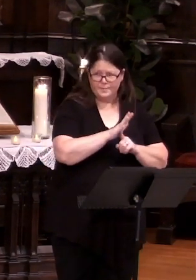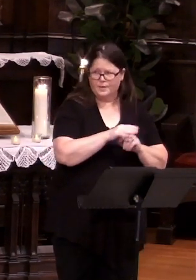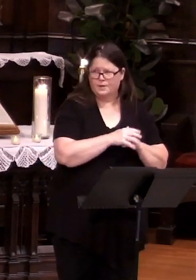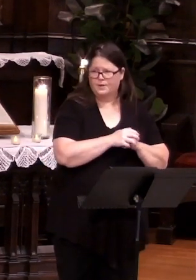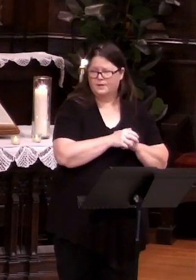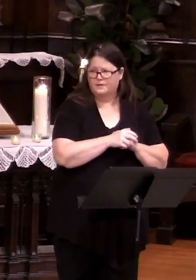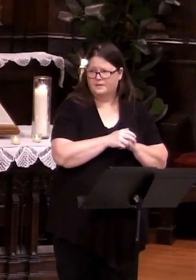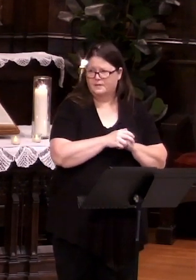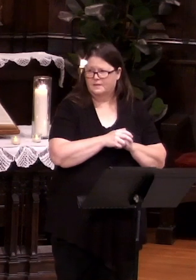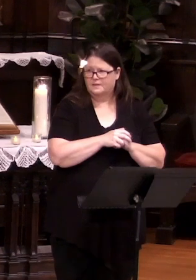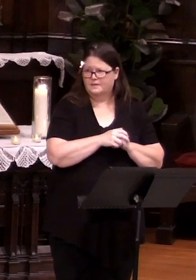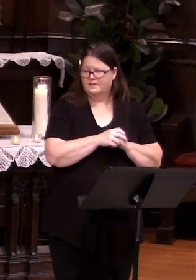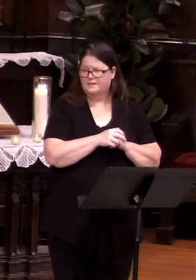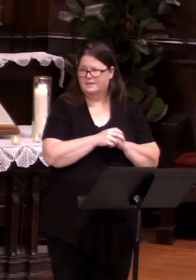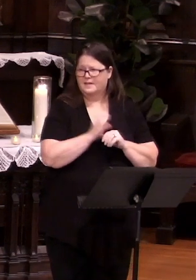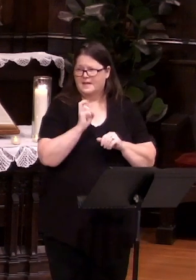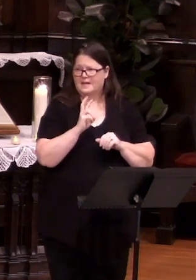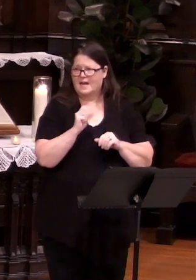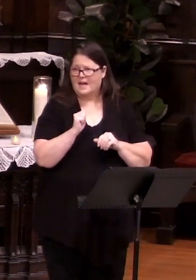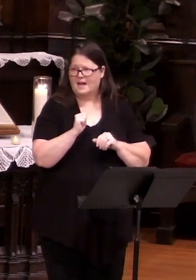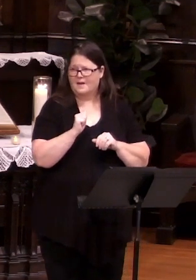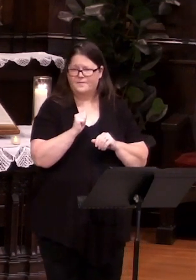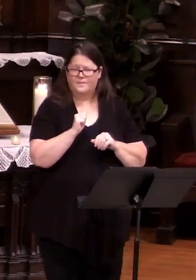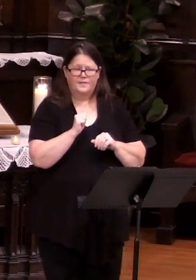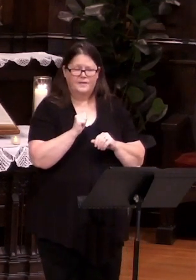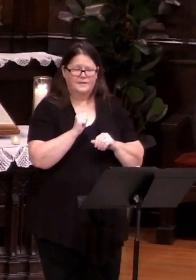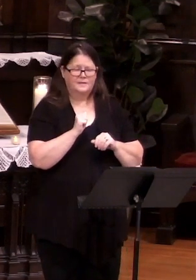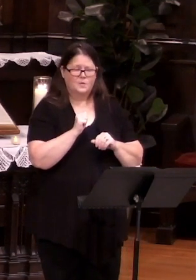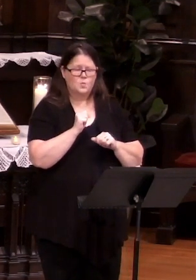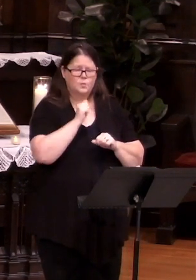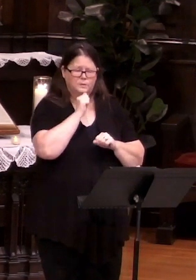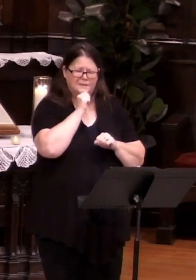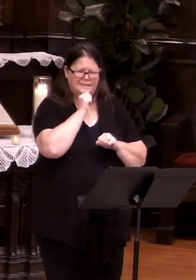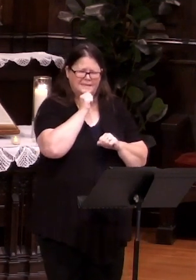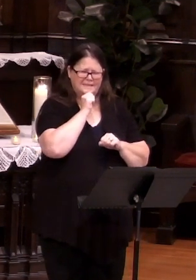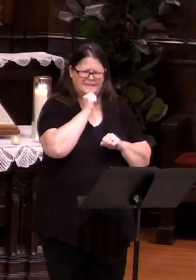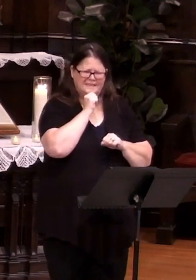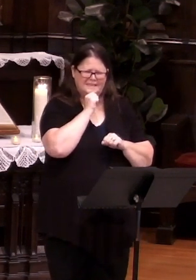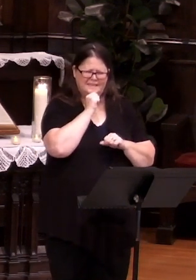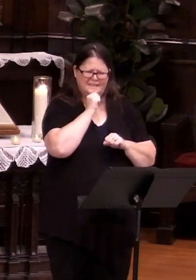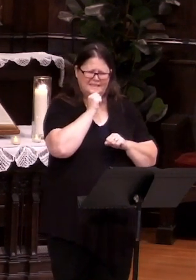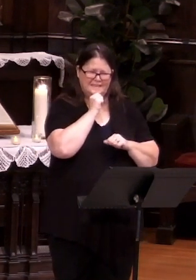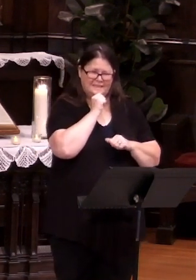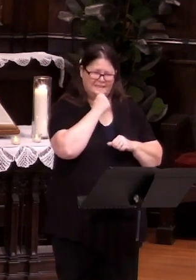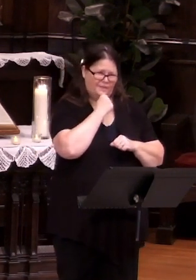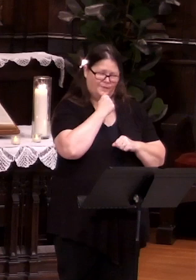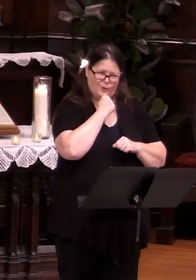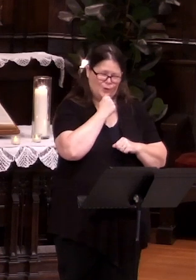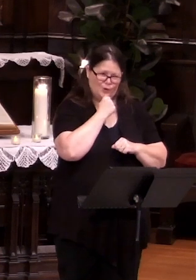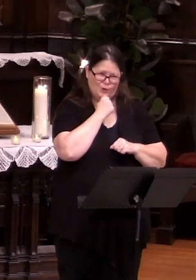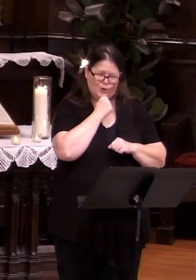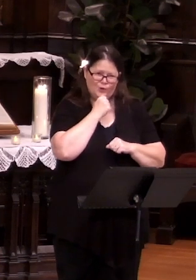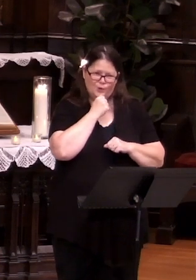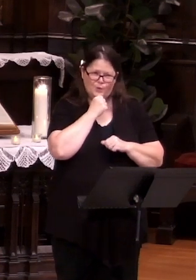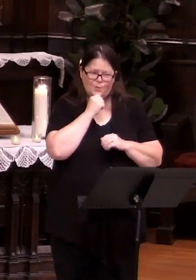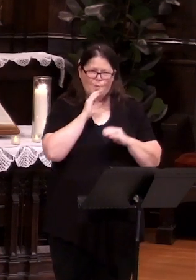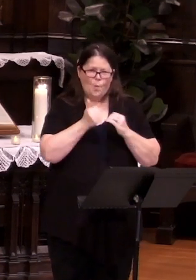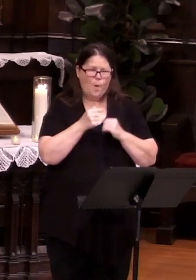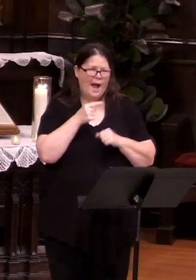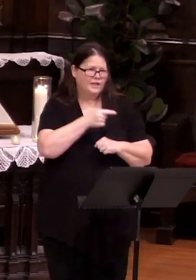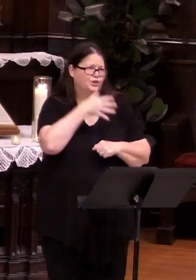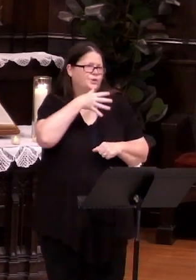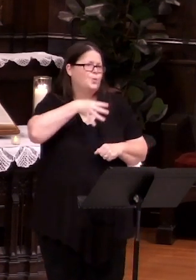unbelievable, nasty sexism. Many who did not care for her bashed her